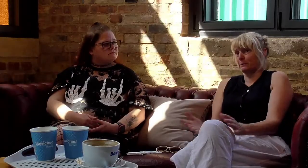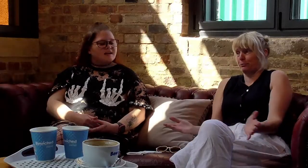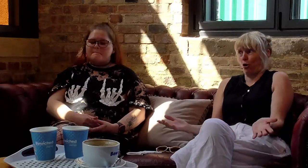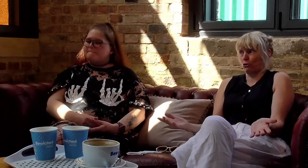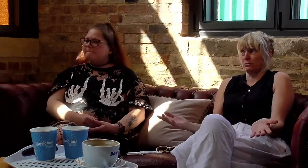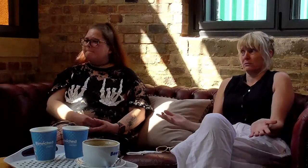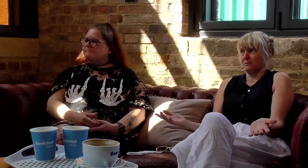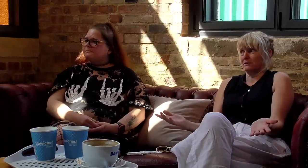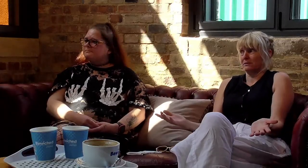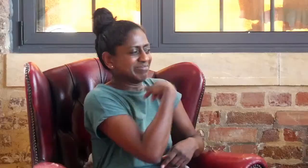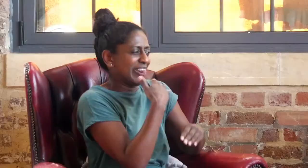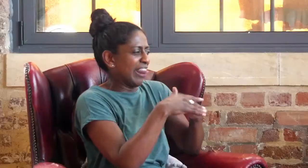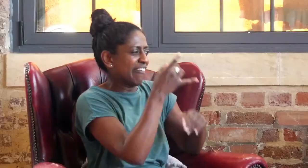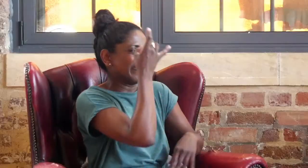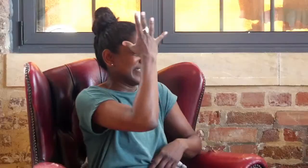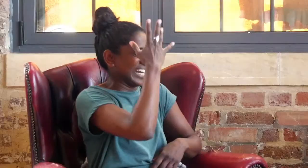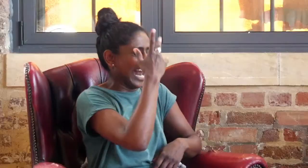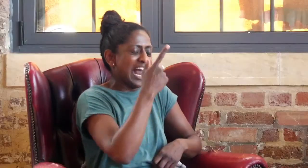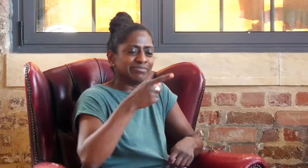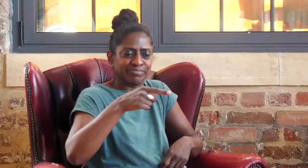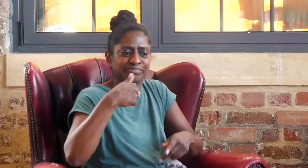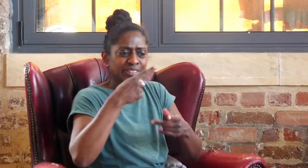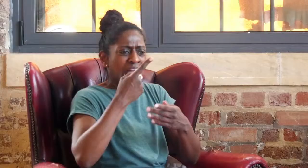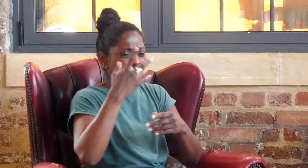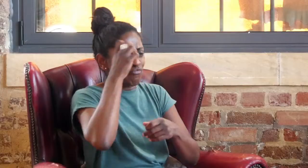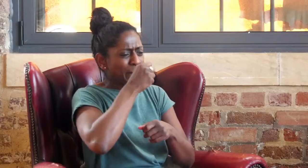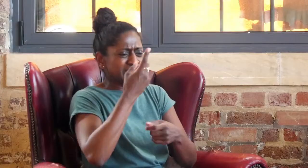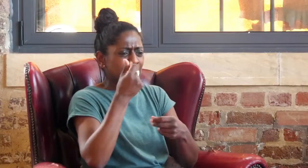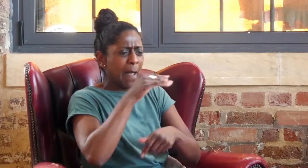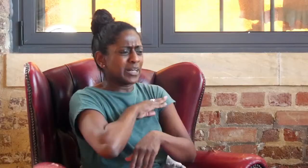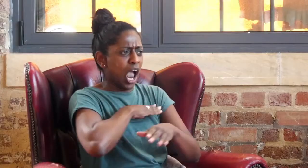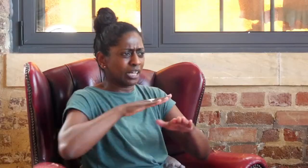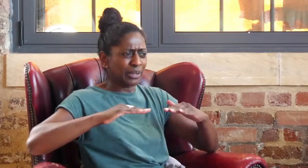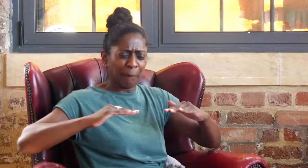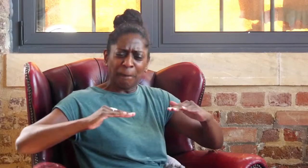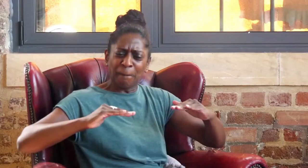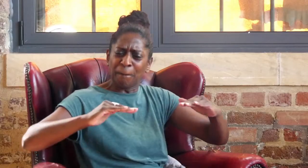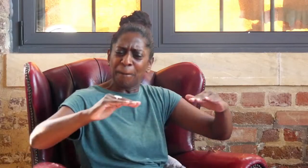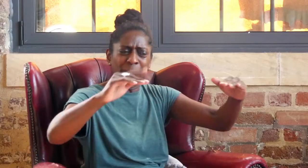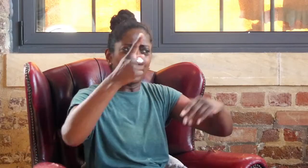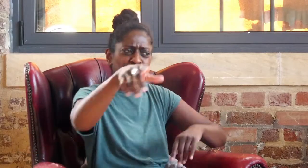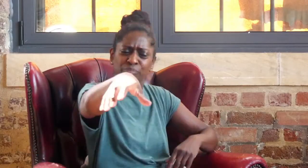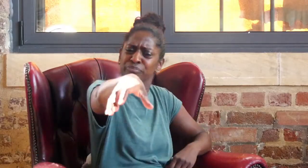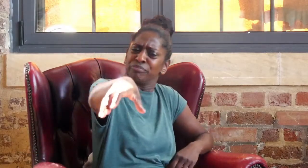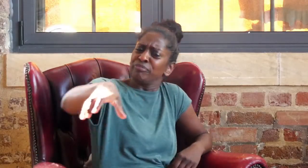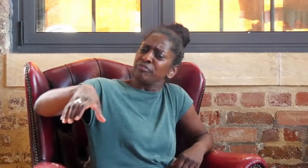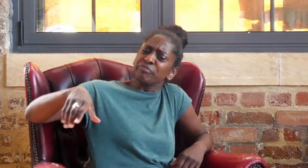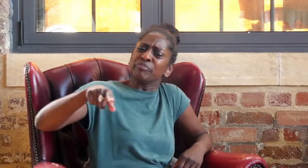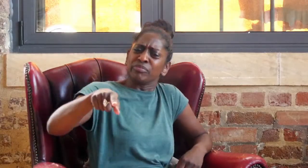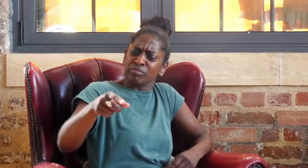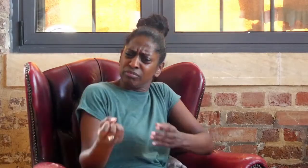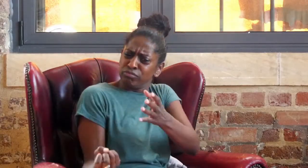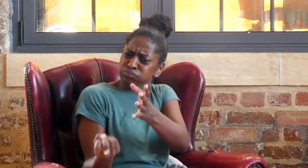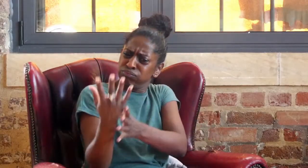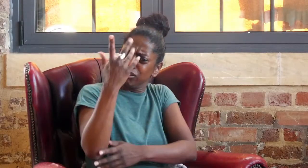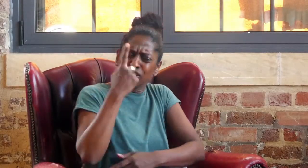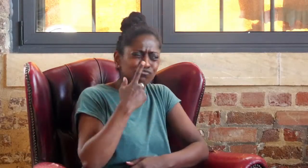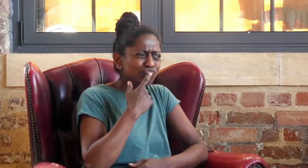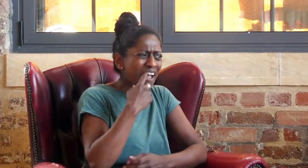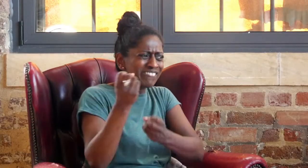one. Yeah, the one thing that I can never forget, so we had a garden, a really long garden with